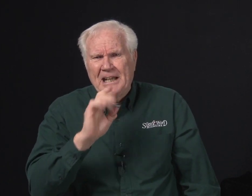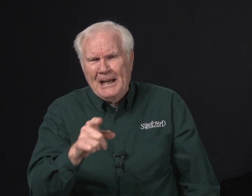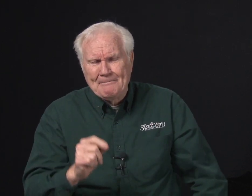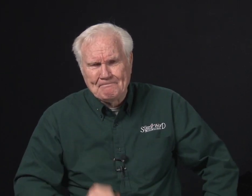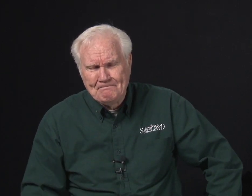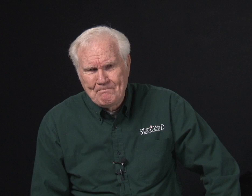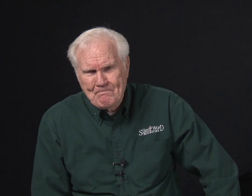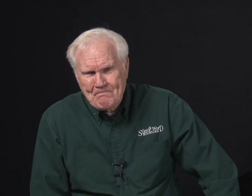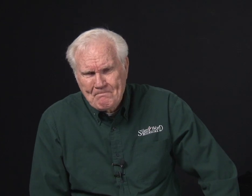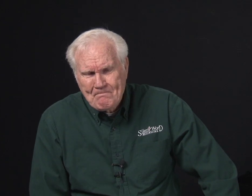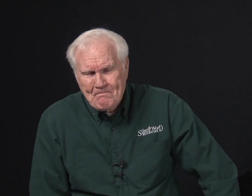Camp,